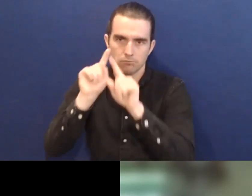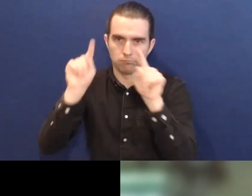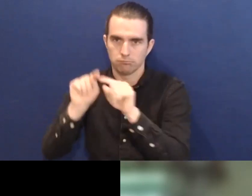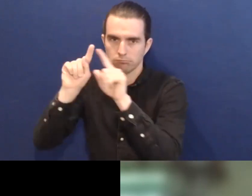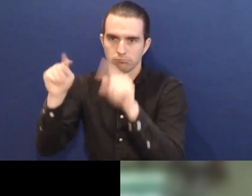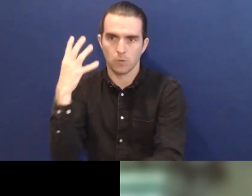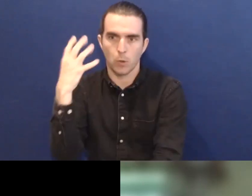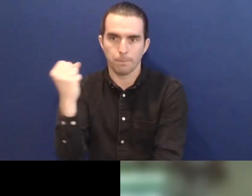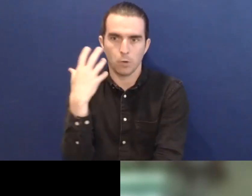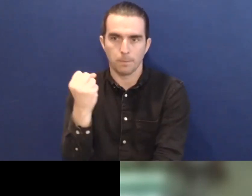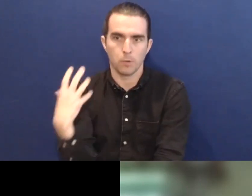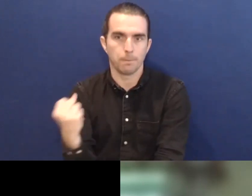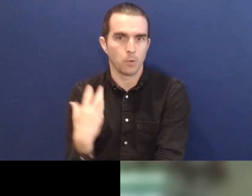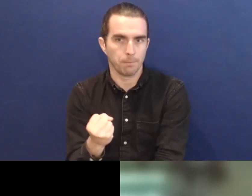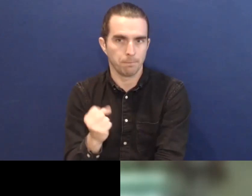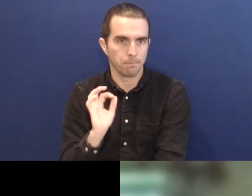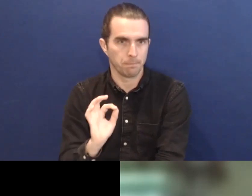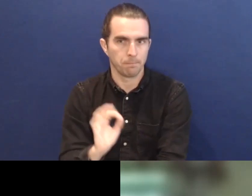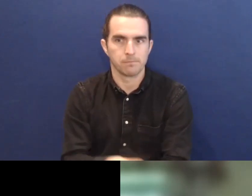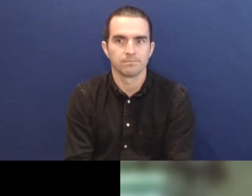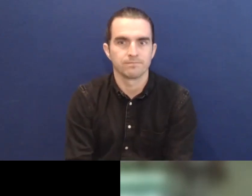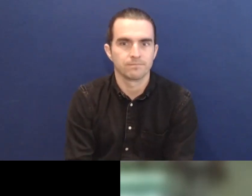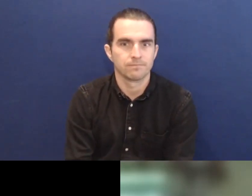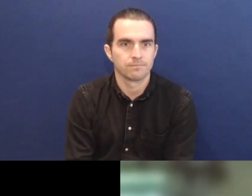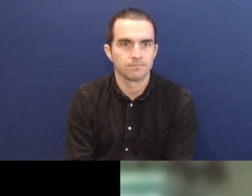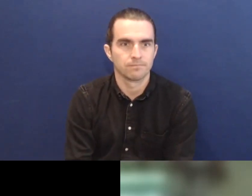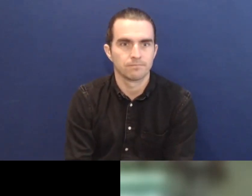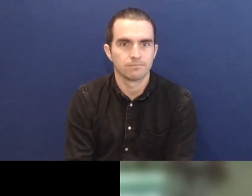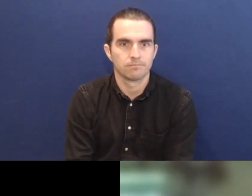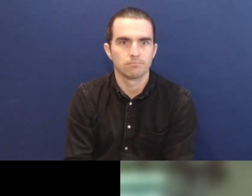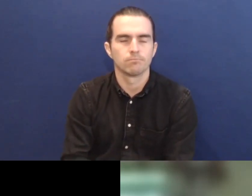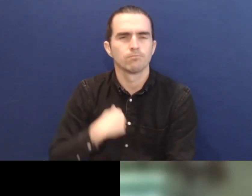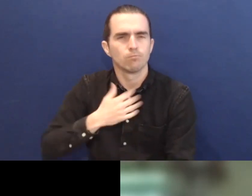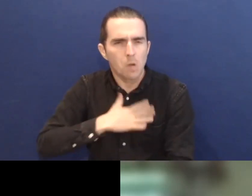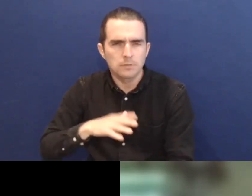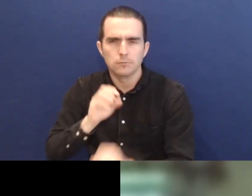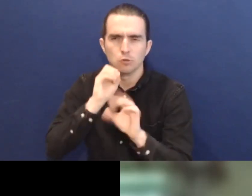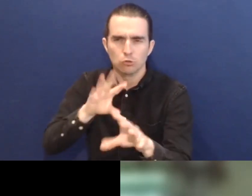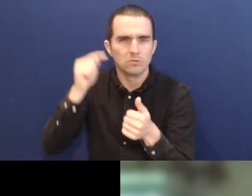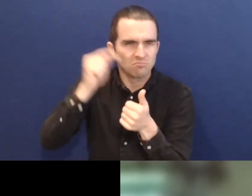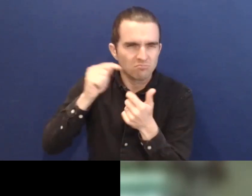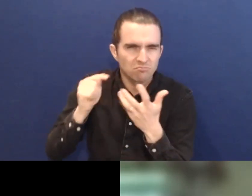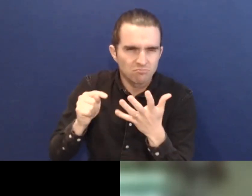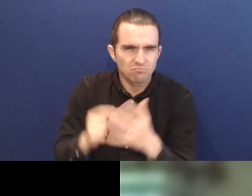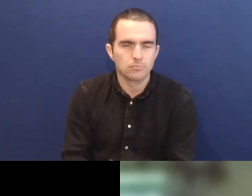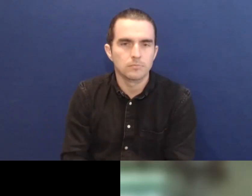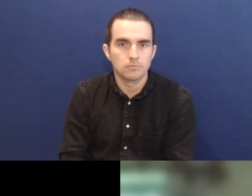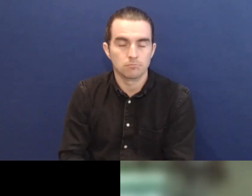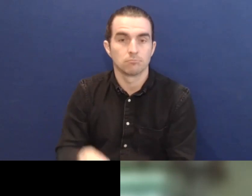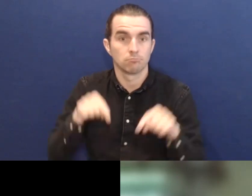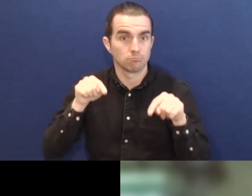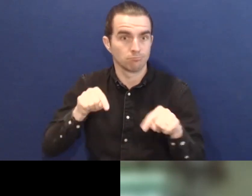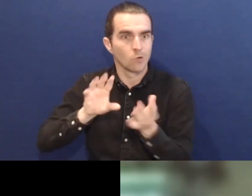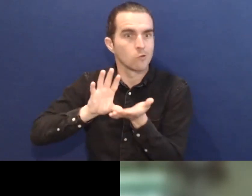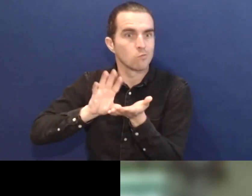a few other pointers. The recording has already started. We have